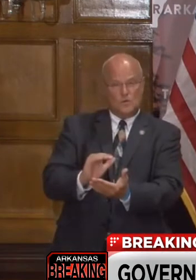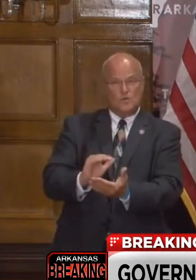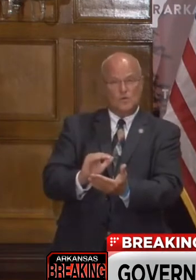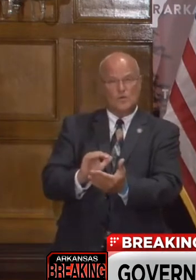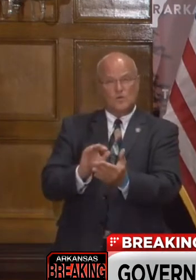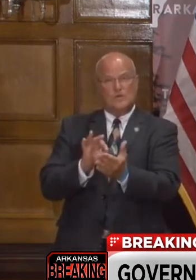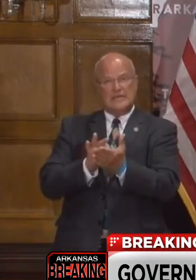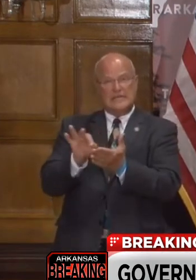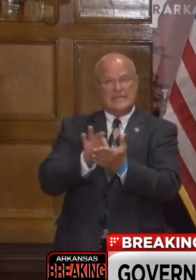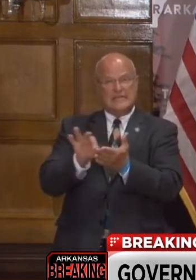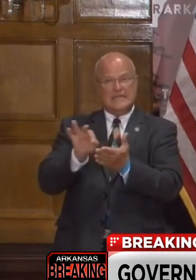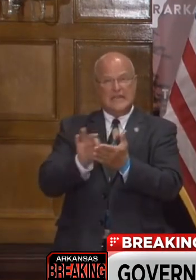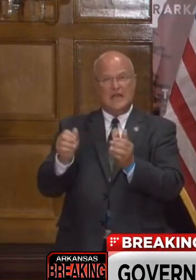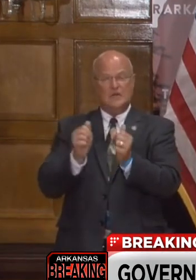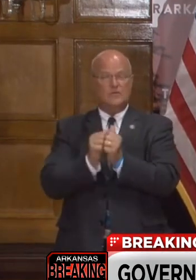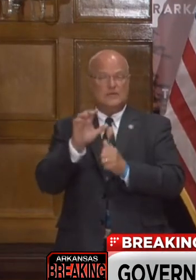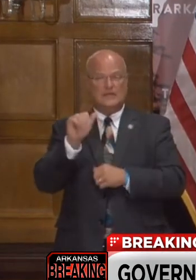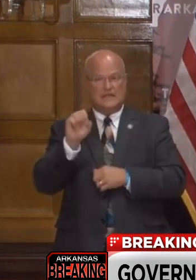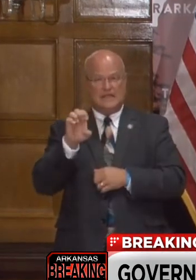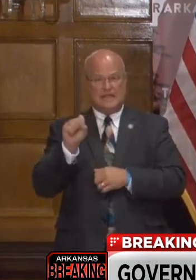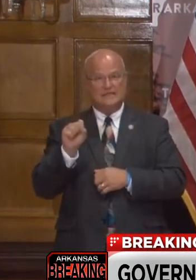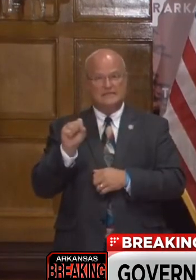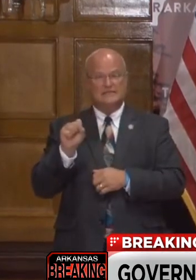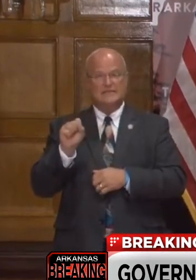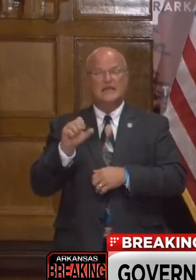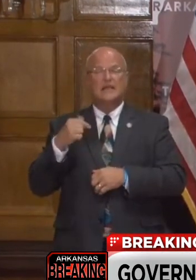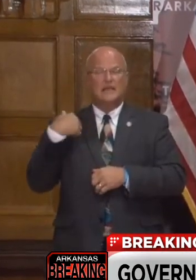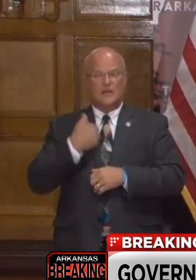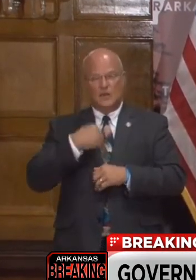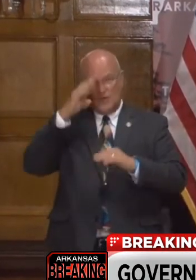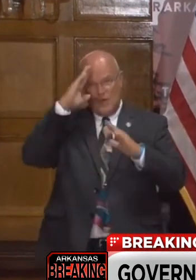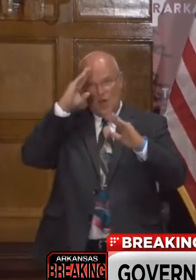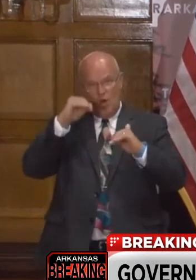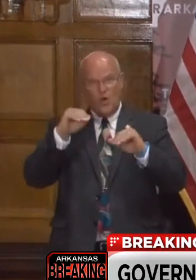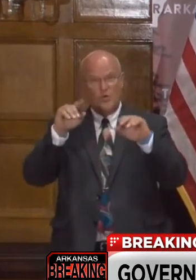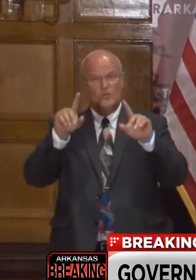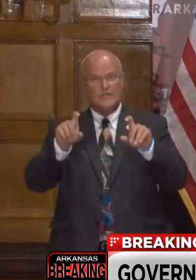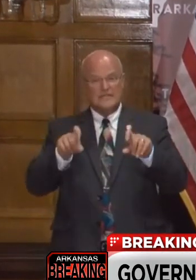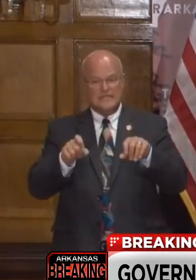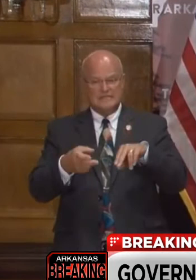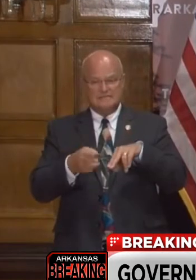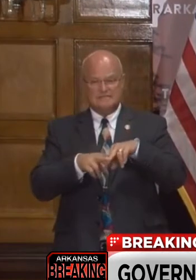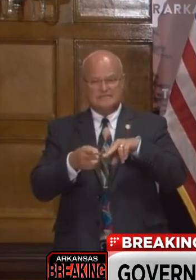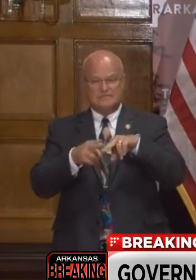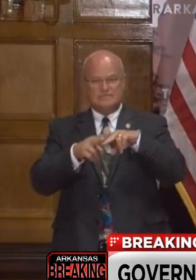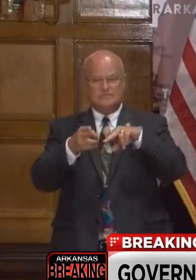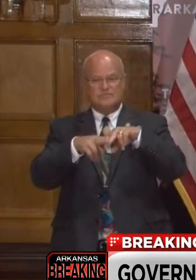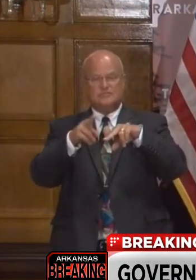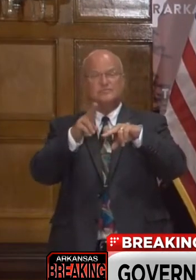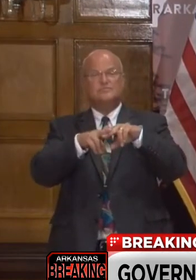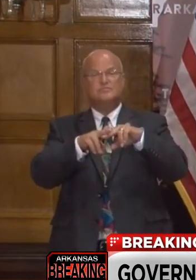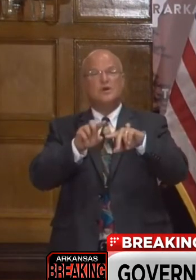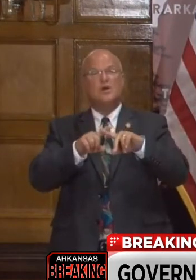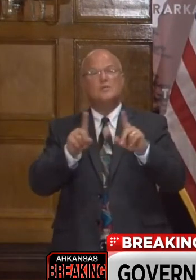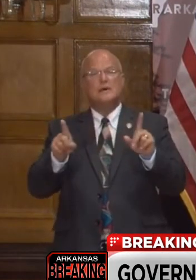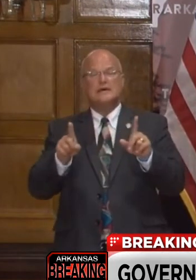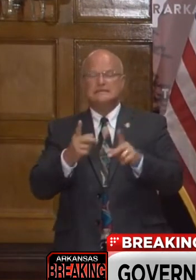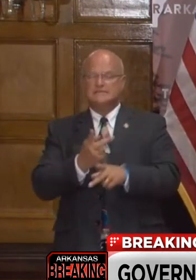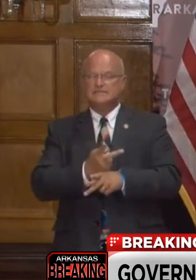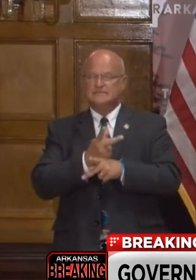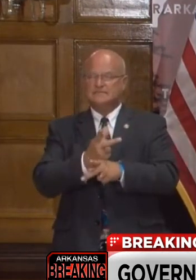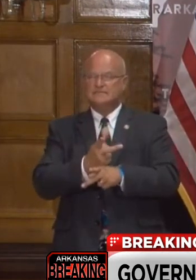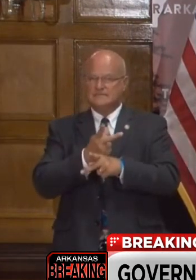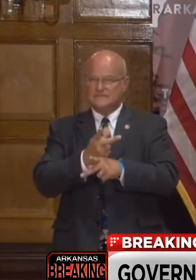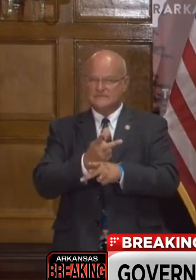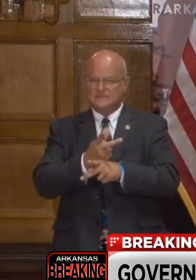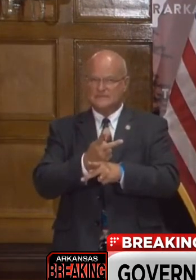lower increase in our cases. And we hope that testing increases more, but that's always a cautionary